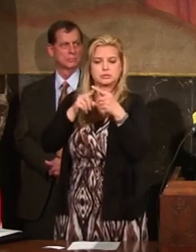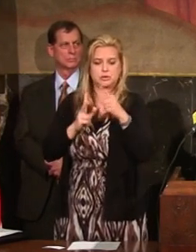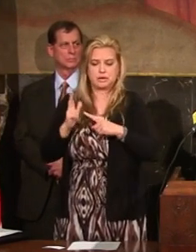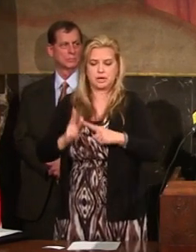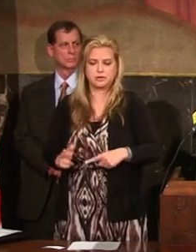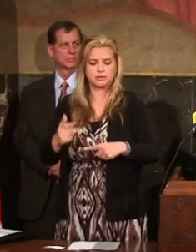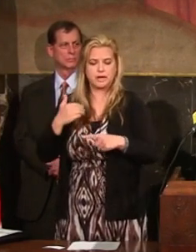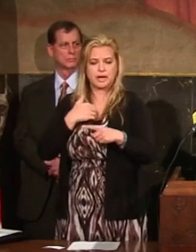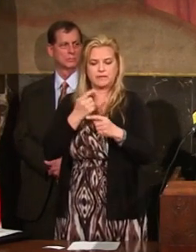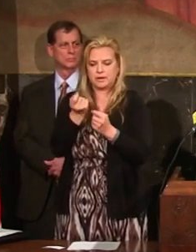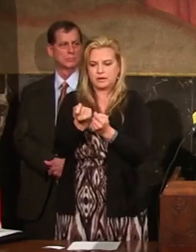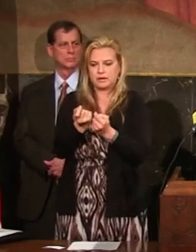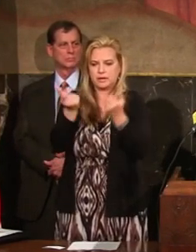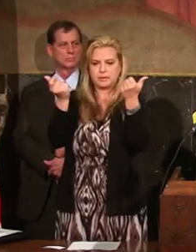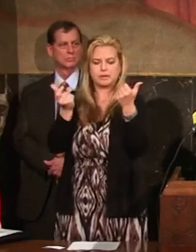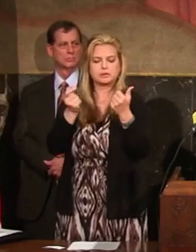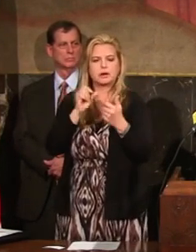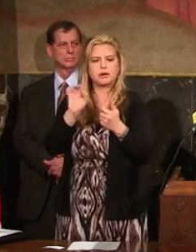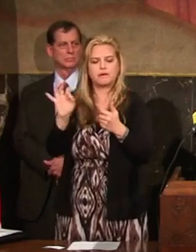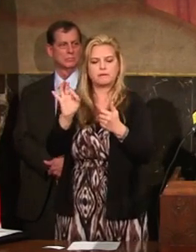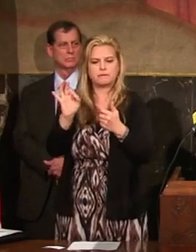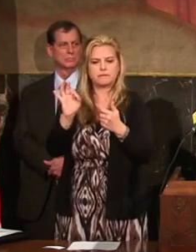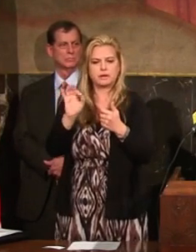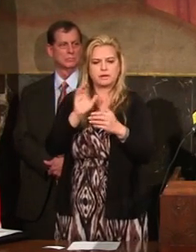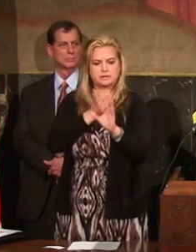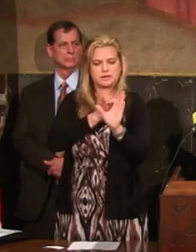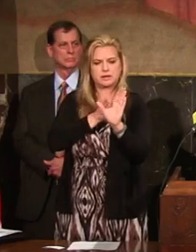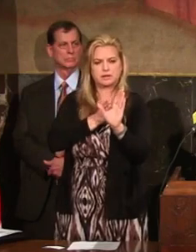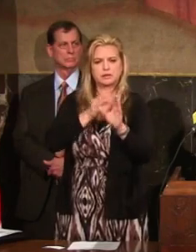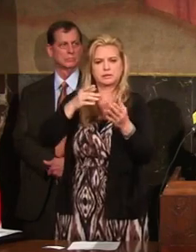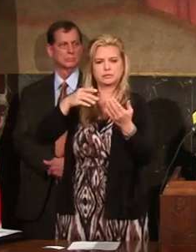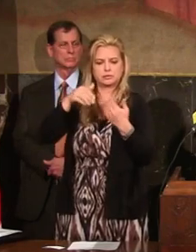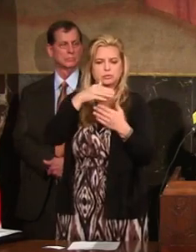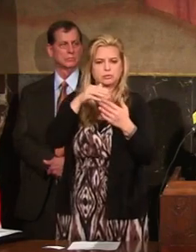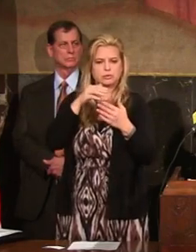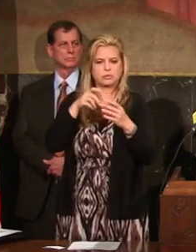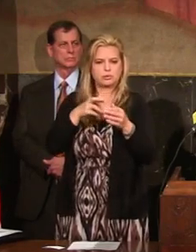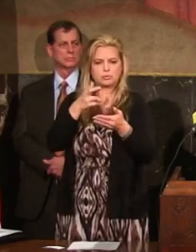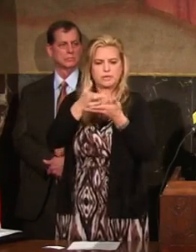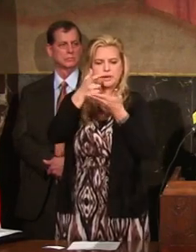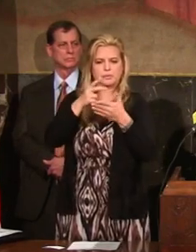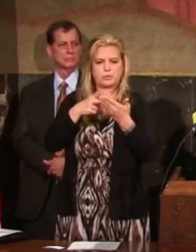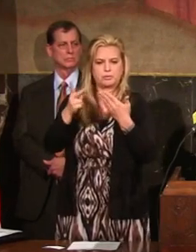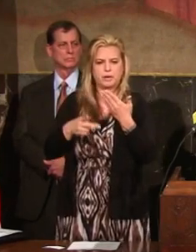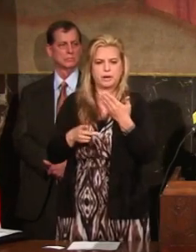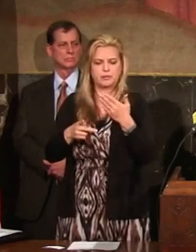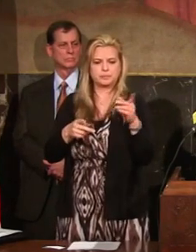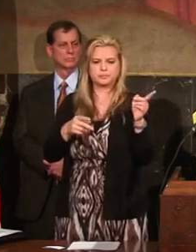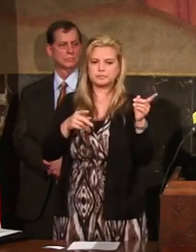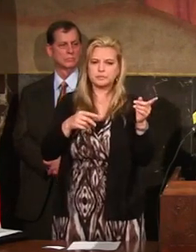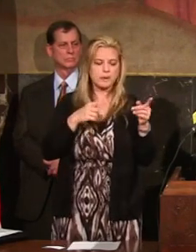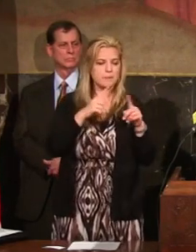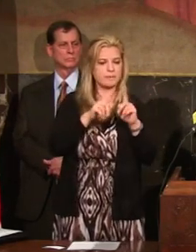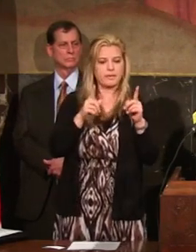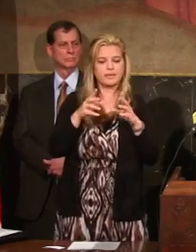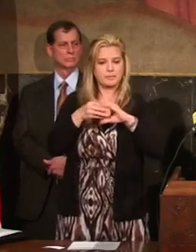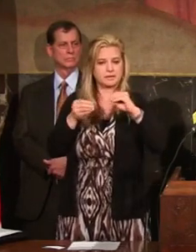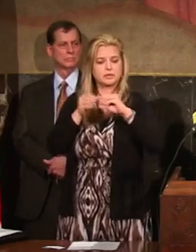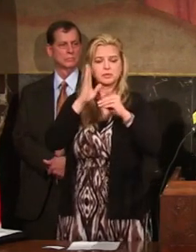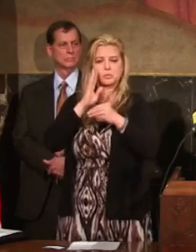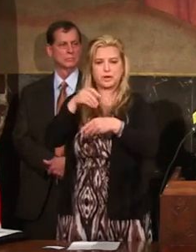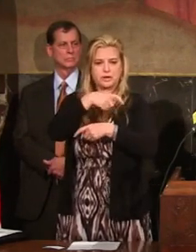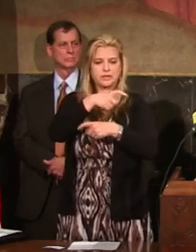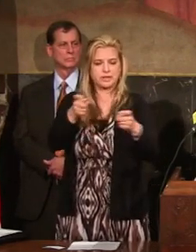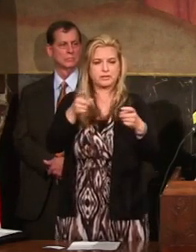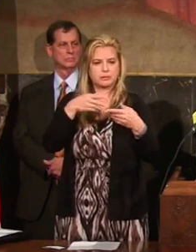described, are the elimination of the psychosocial rehab program. The legislature did not allow us to eliminate that, but the message they'll give the public is,